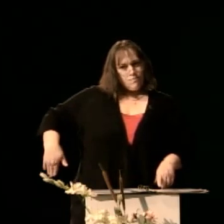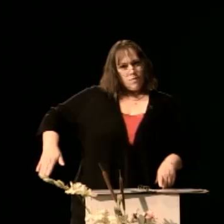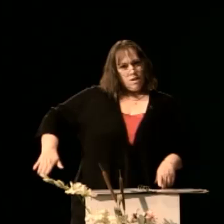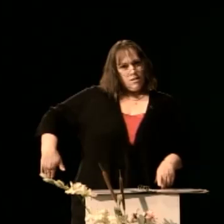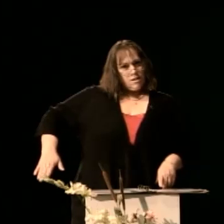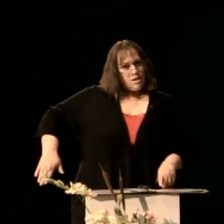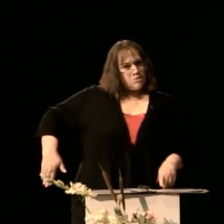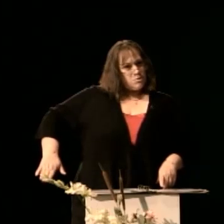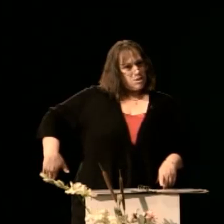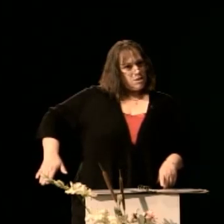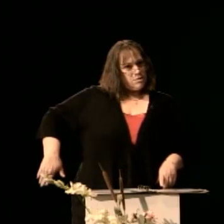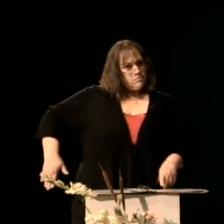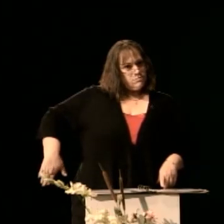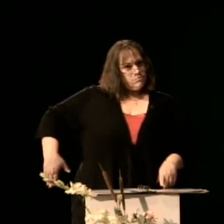Kind of like, I'll do it later.